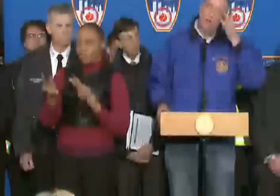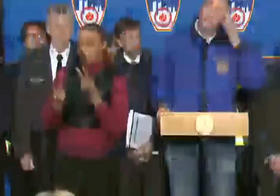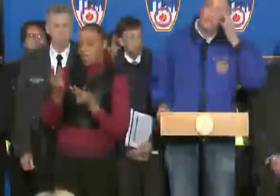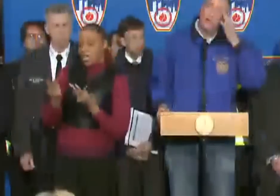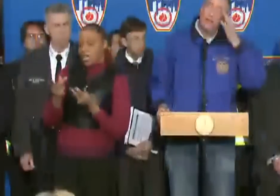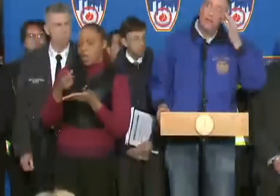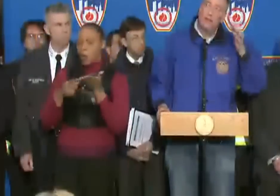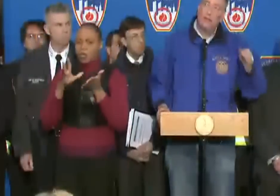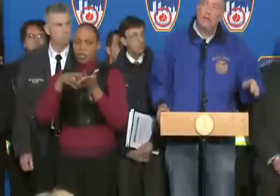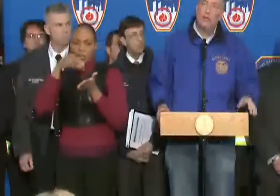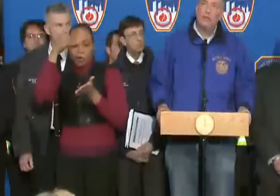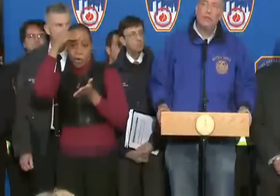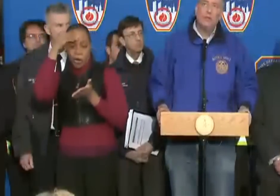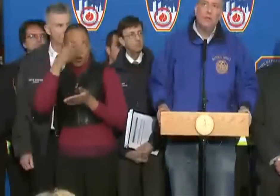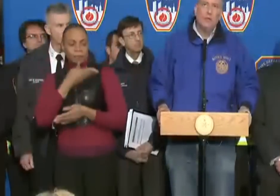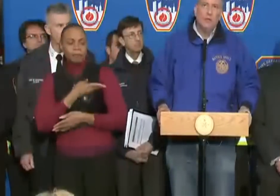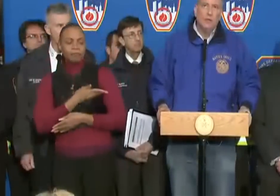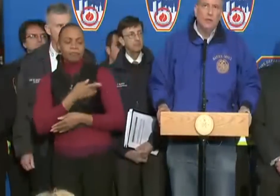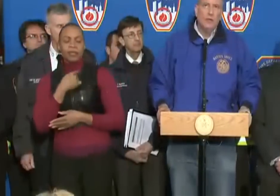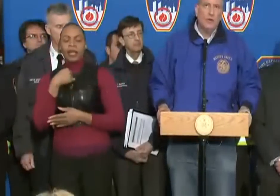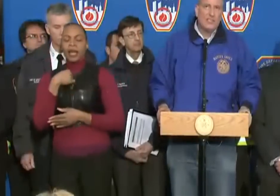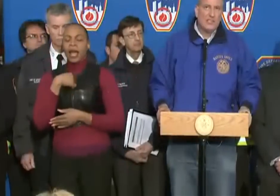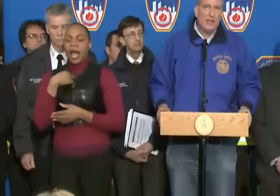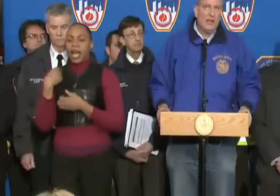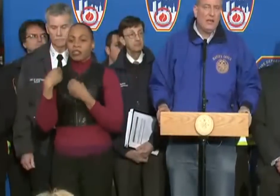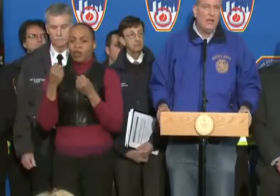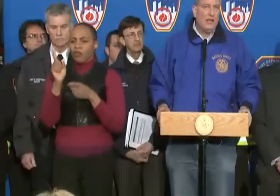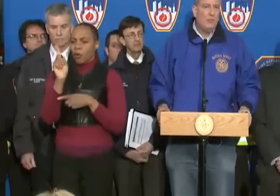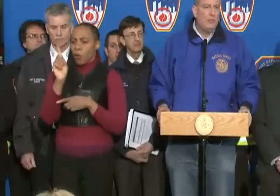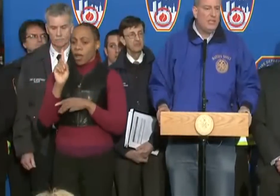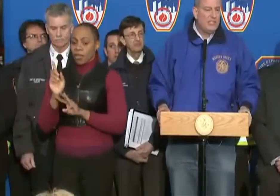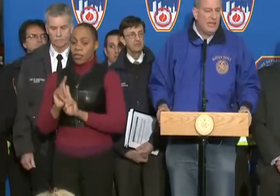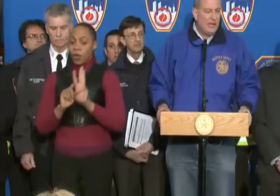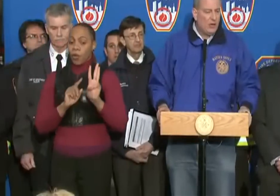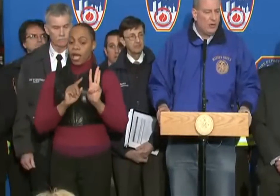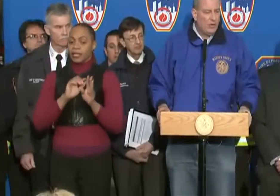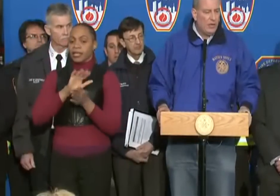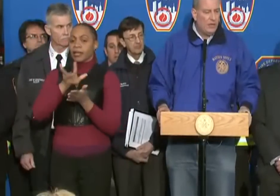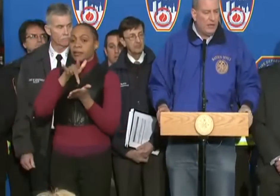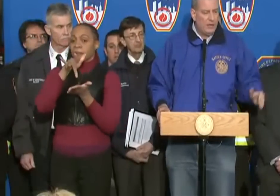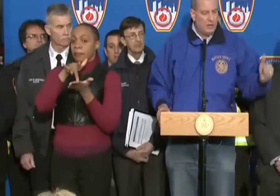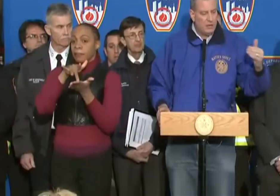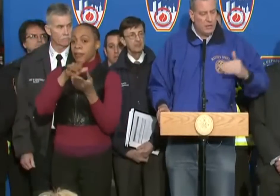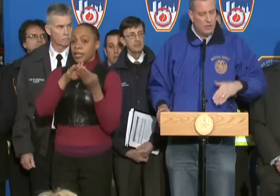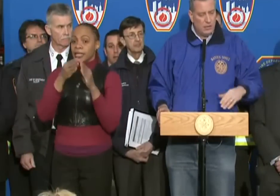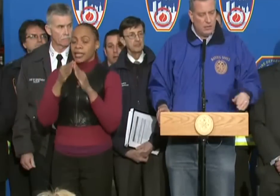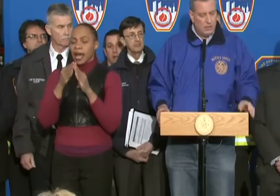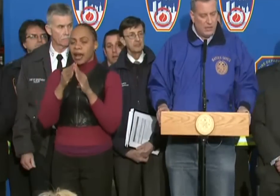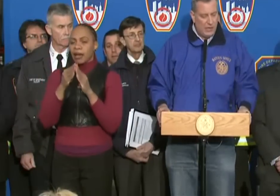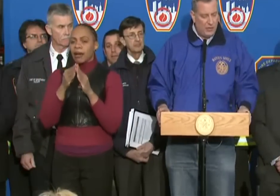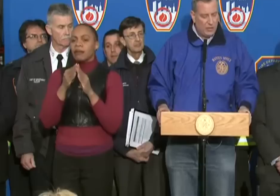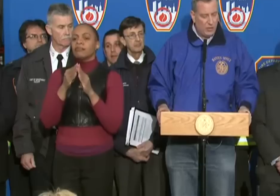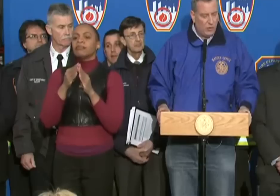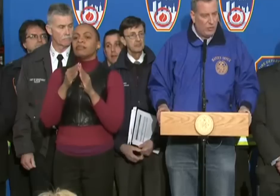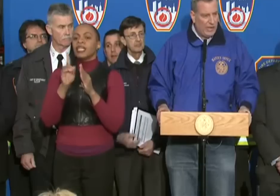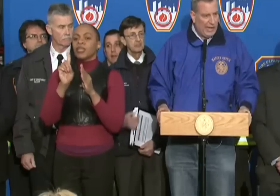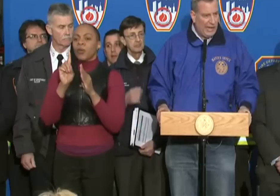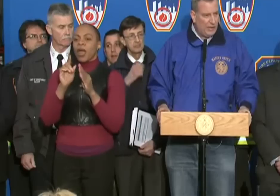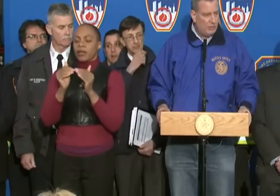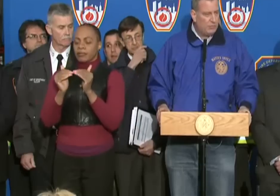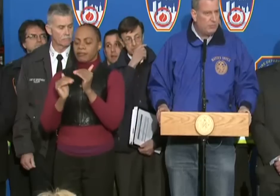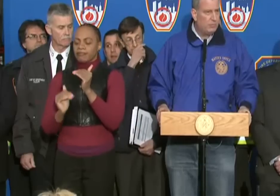I was around the West Side and Midtown, and then down into